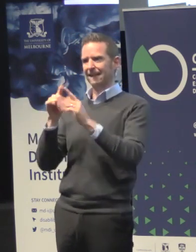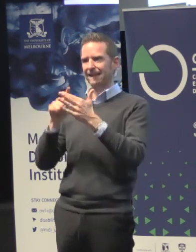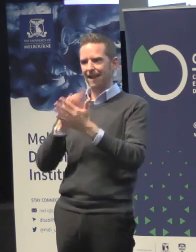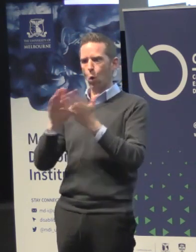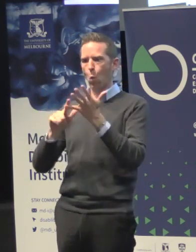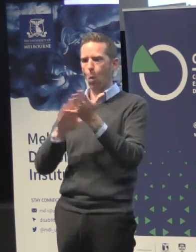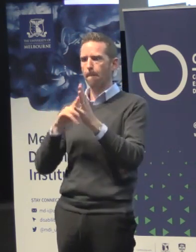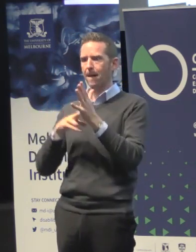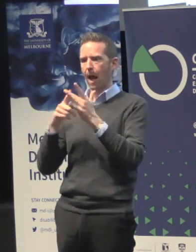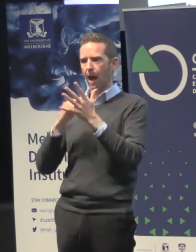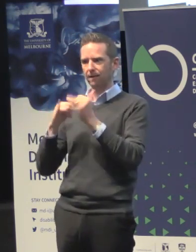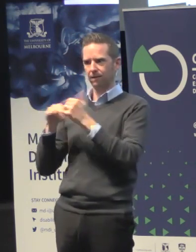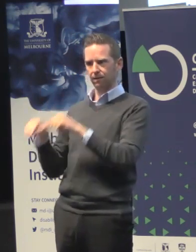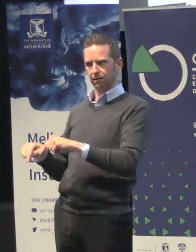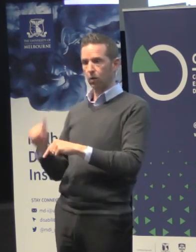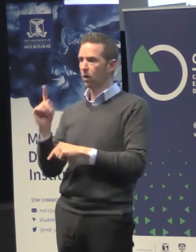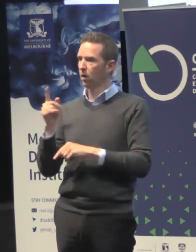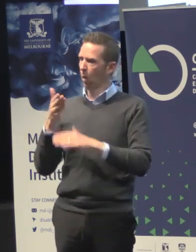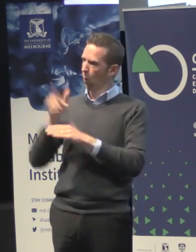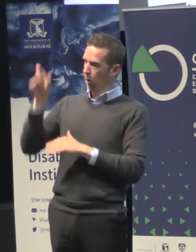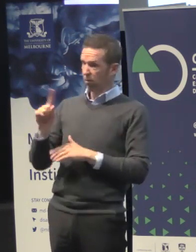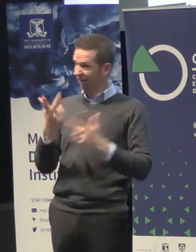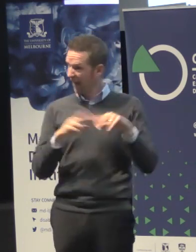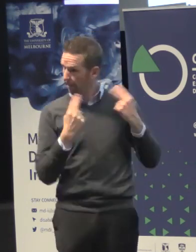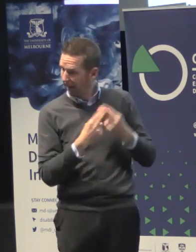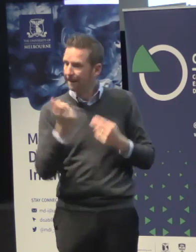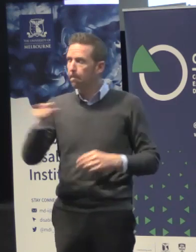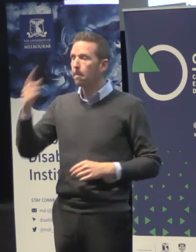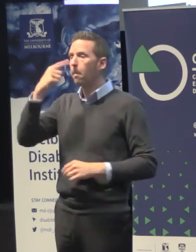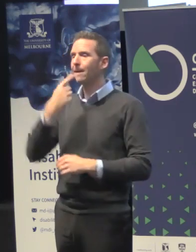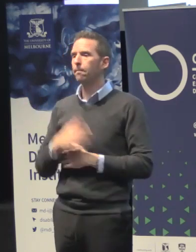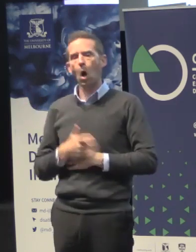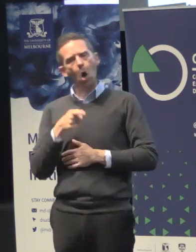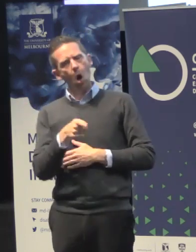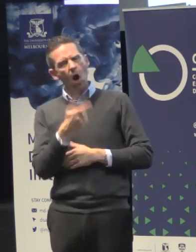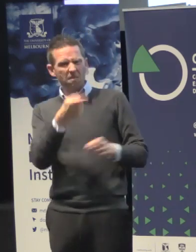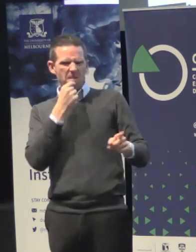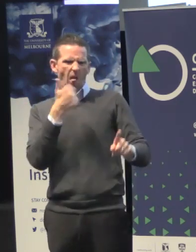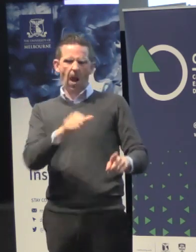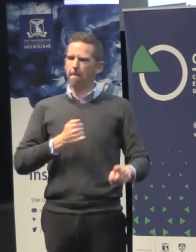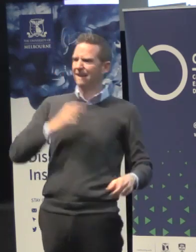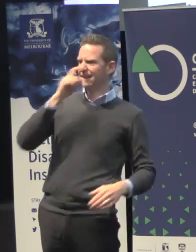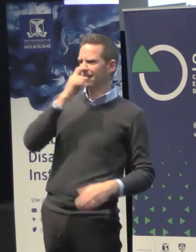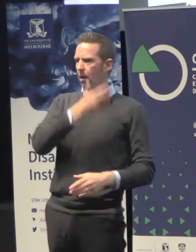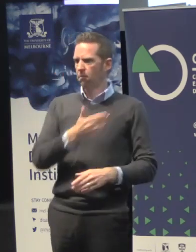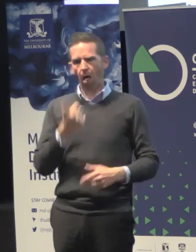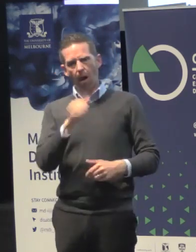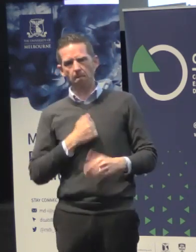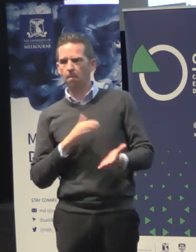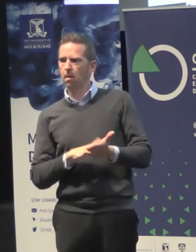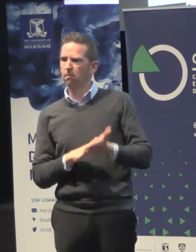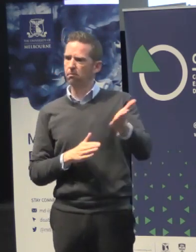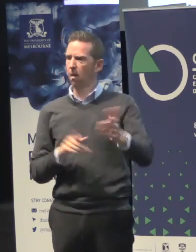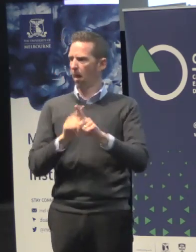the worker. Family. What about family? We had people saying, ah, they're like my sister, my mum,